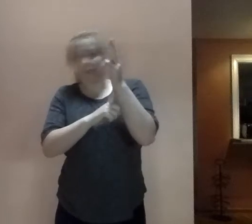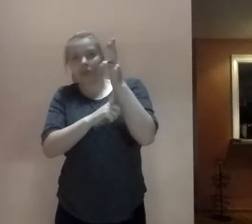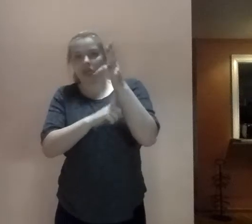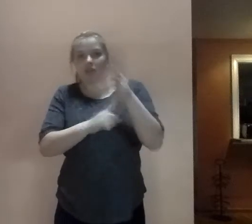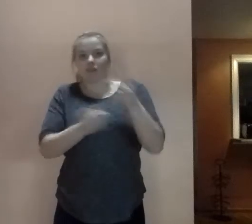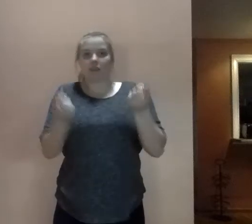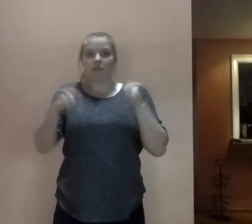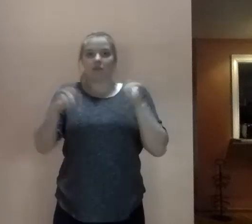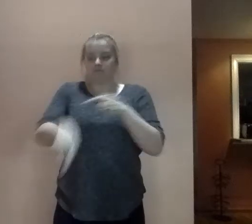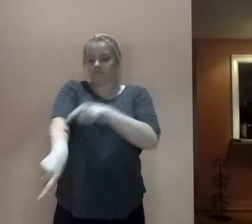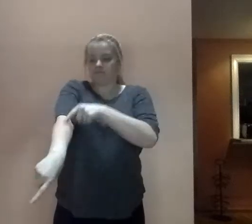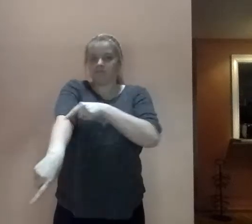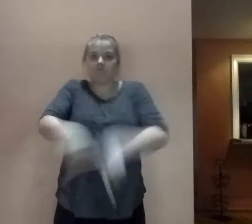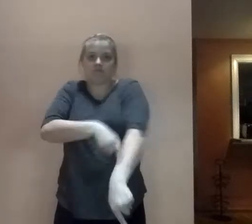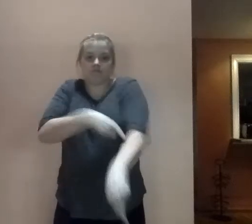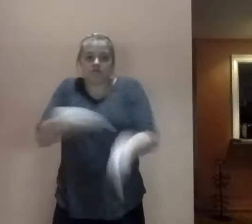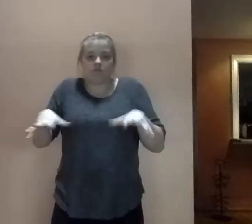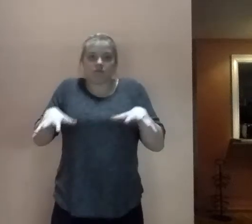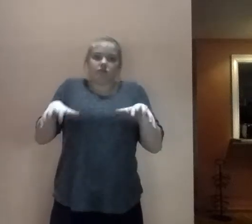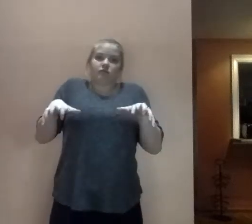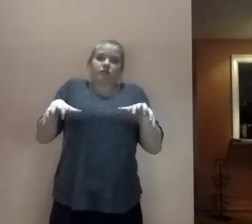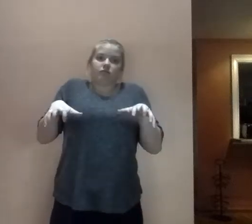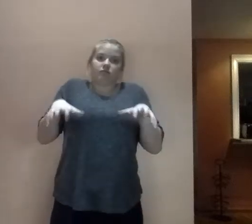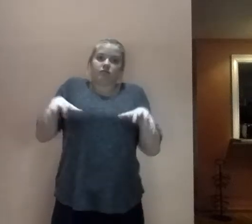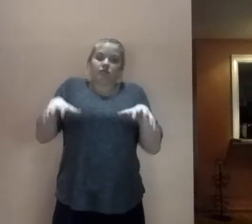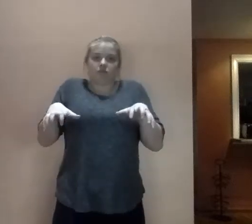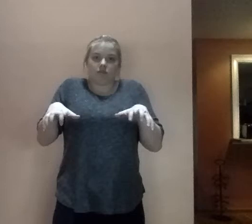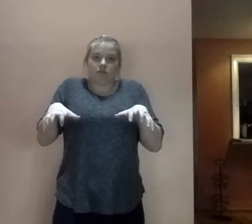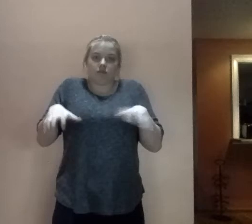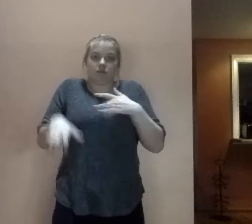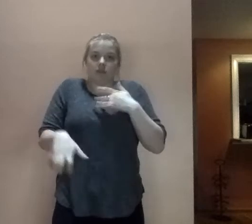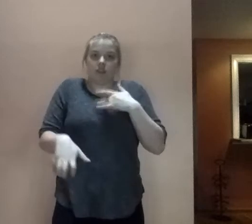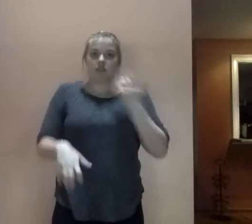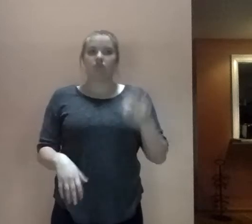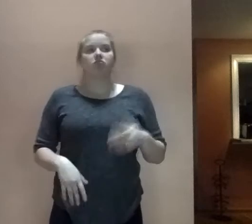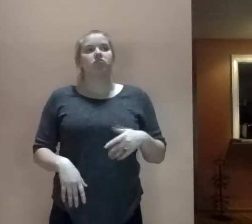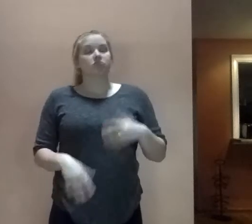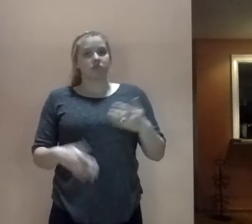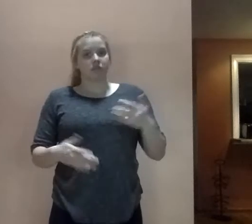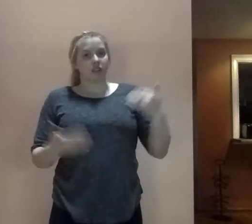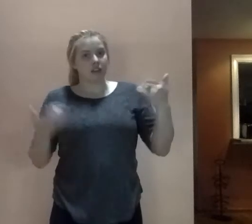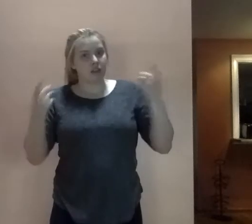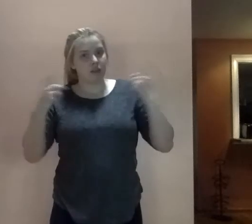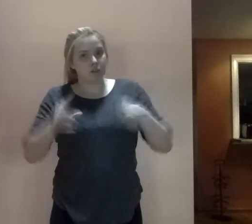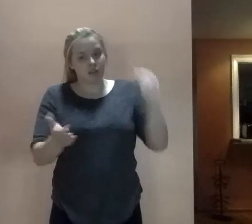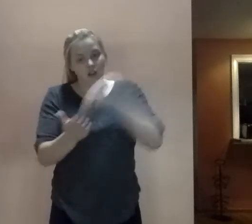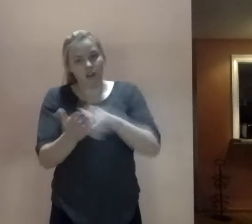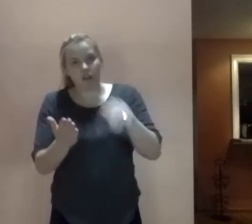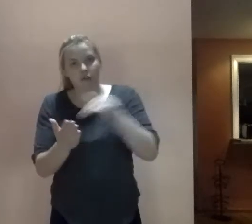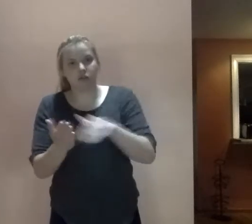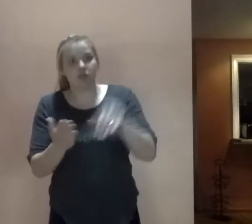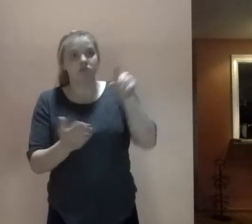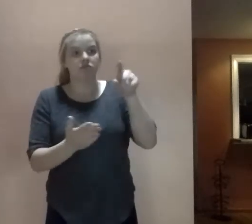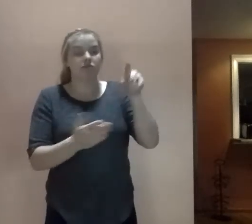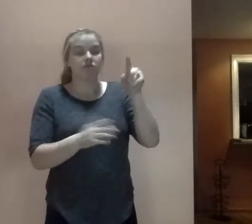Many people are given the diagnosis of Alzheimer's disease when it's not true Alzheimer's at all. The vast majority of